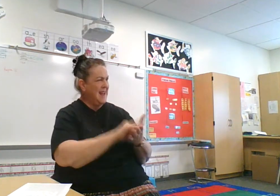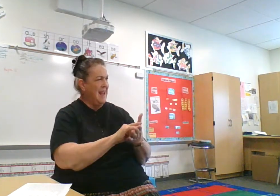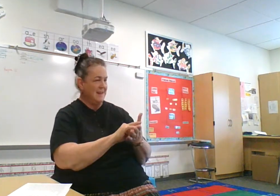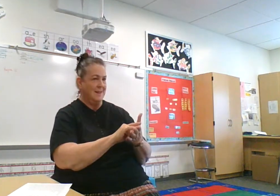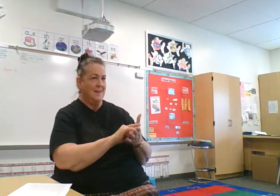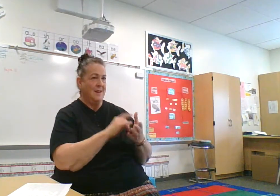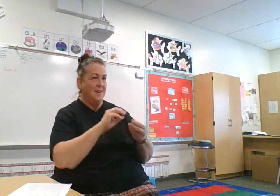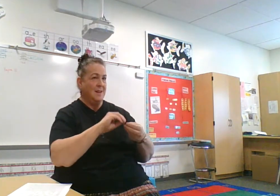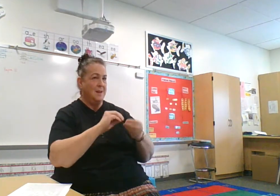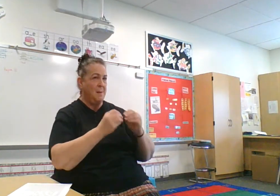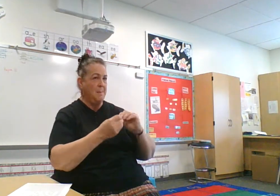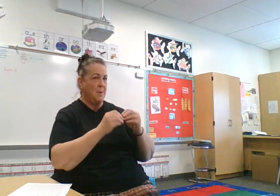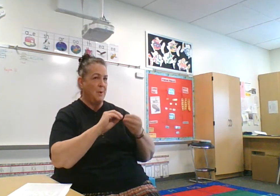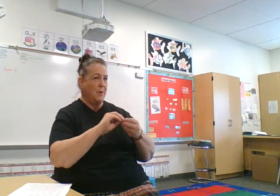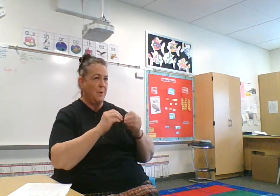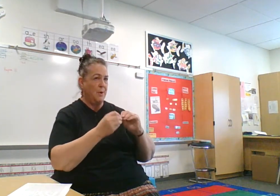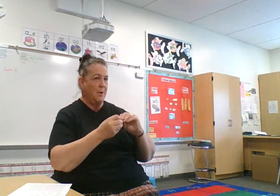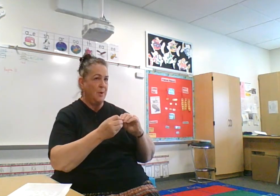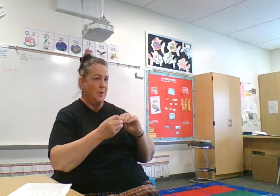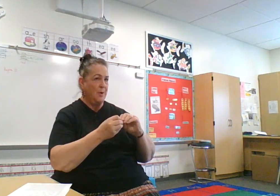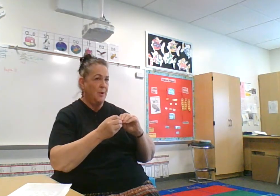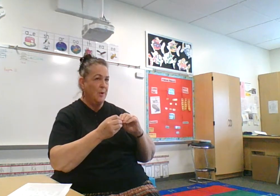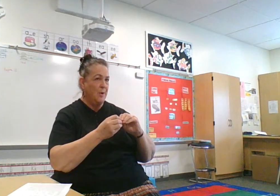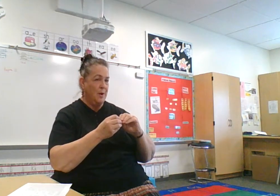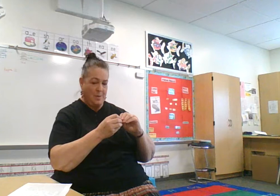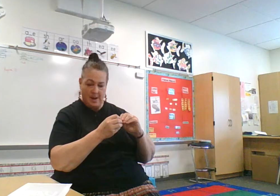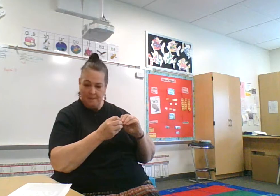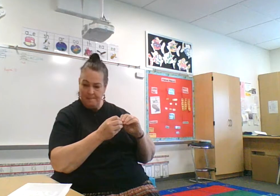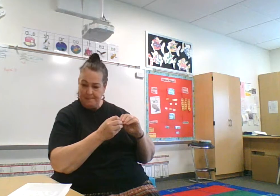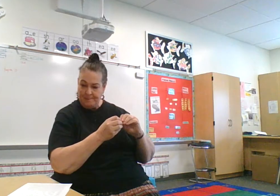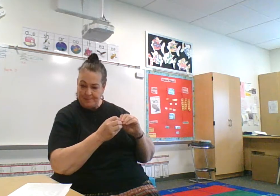that? Number. Okay?